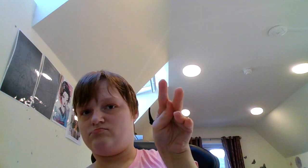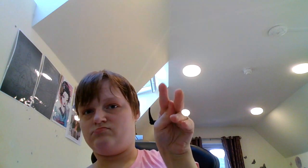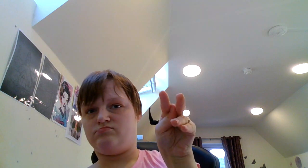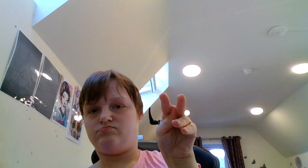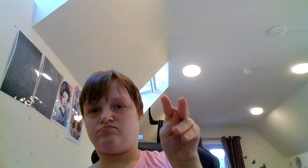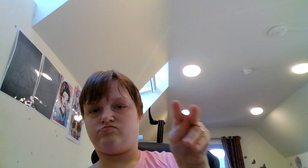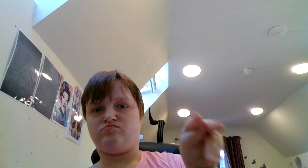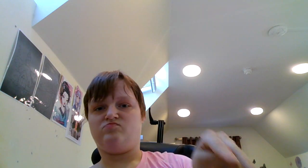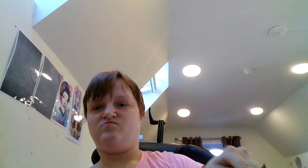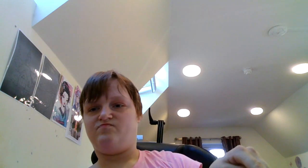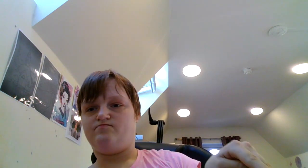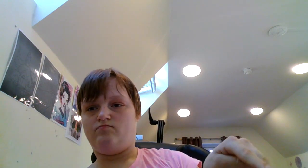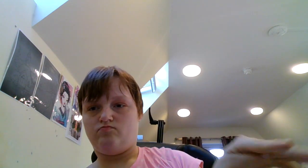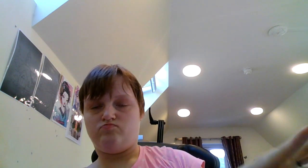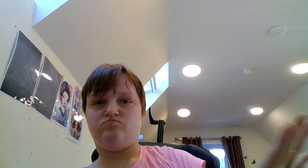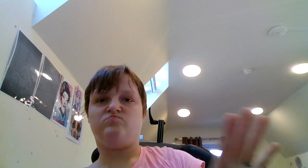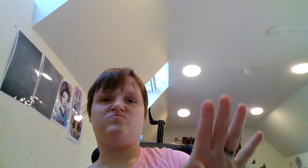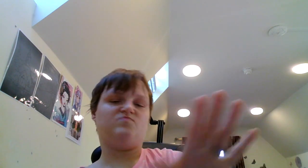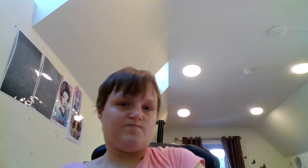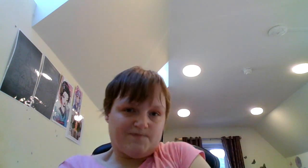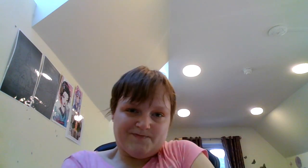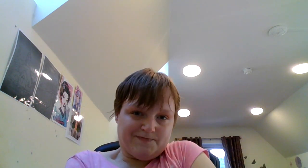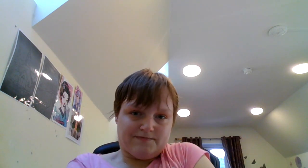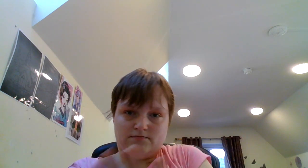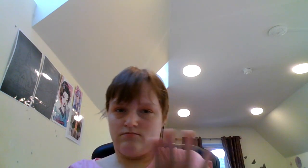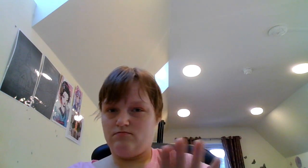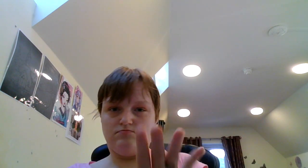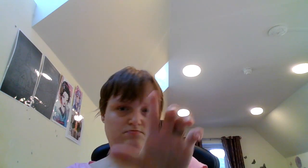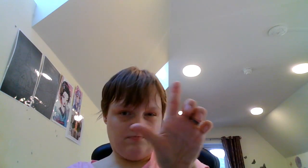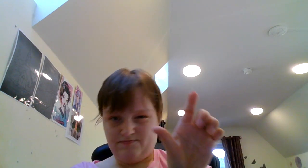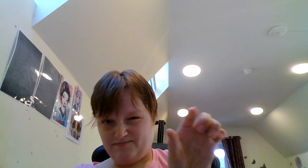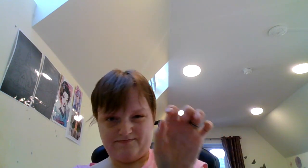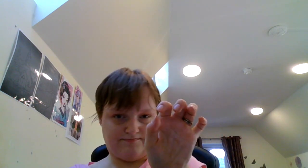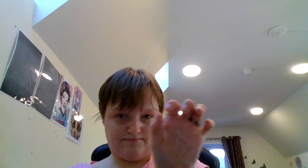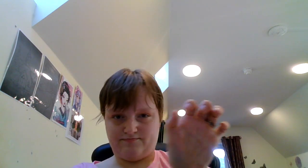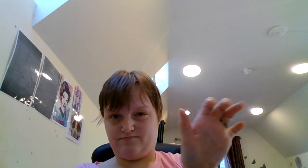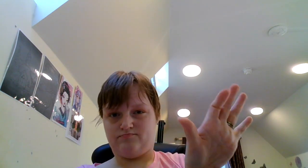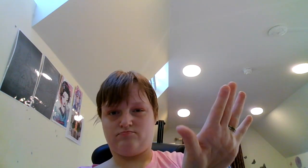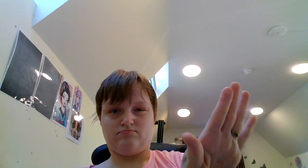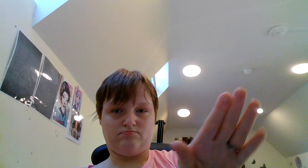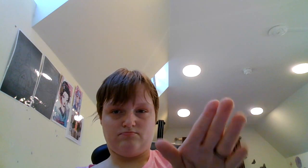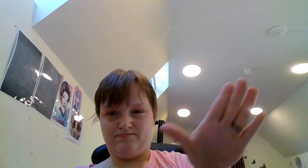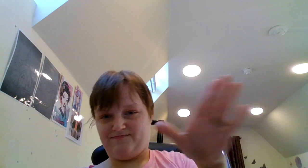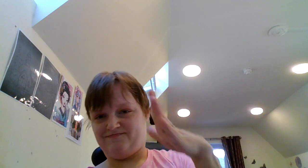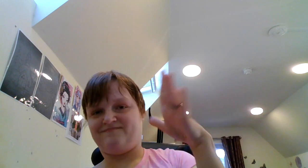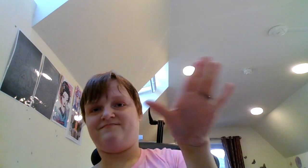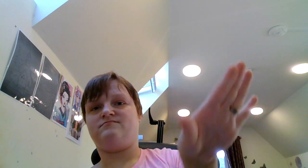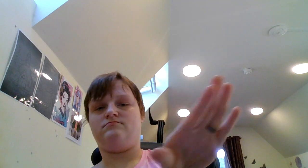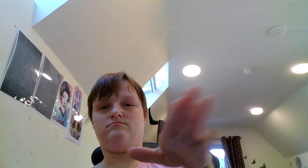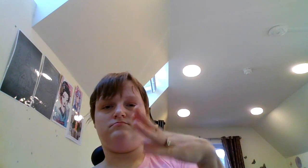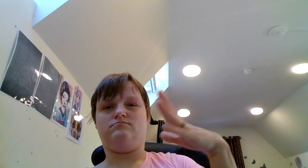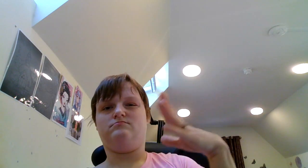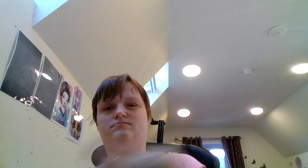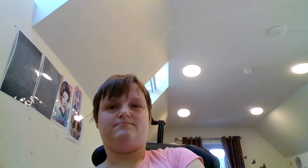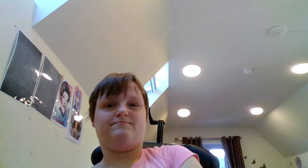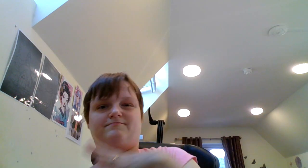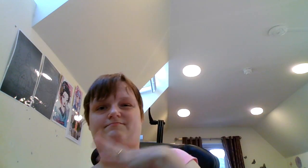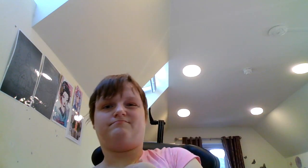diabetes. However, the dosage and type of insulin may vary depending on the individual's